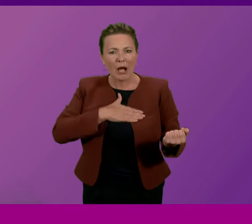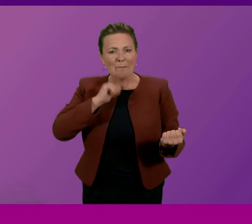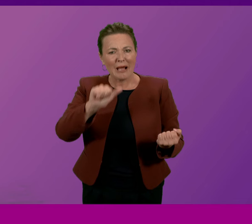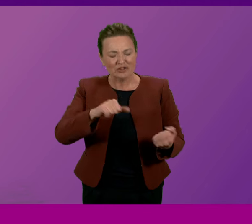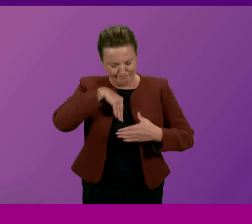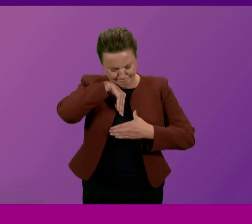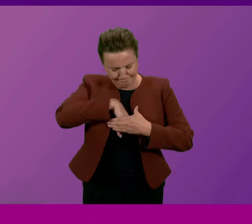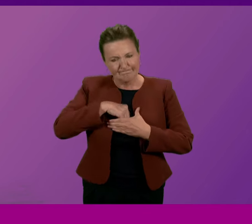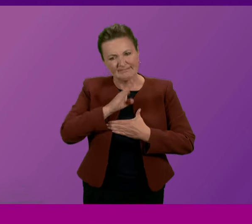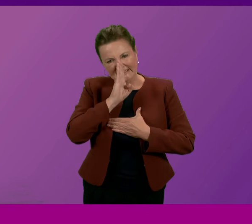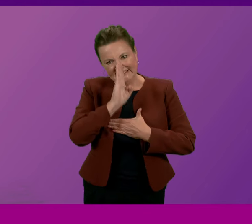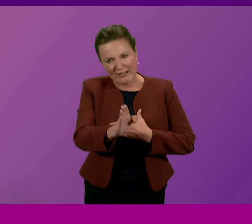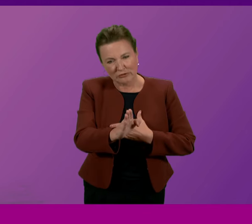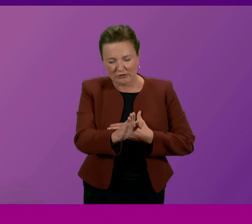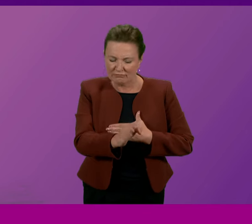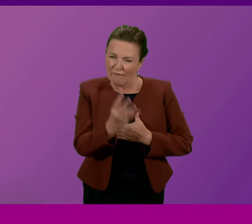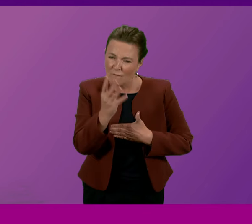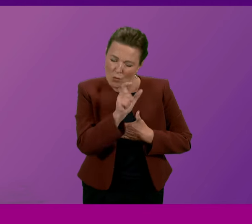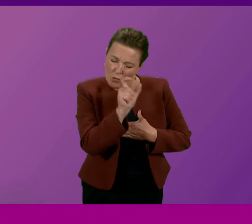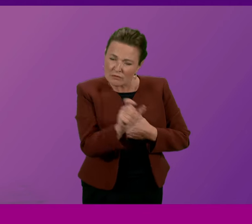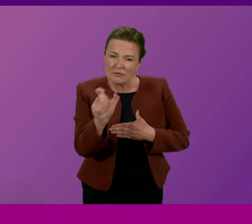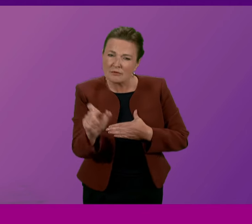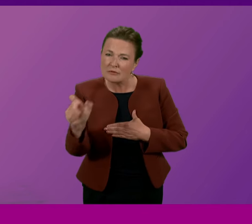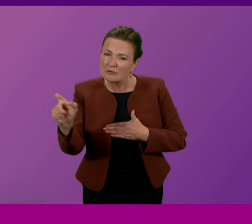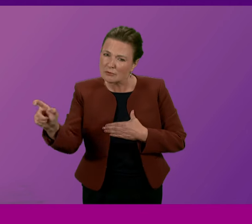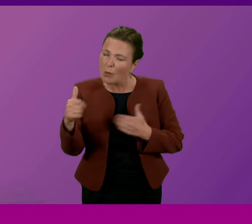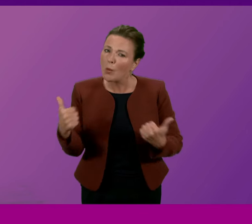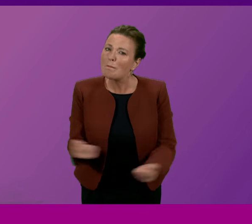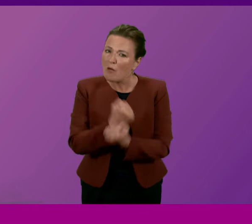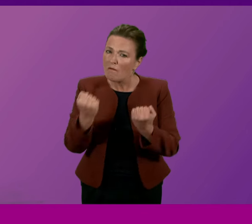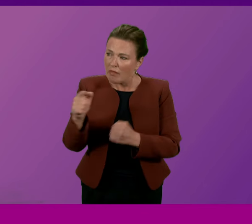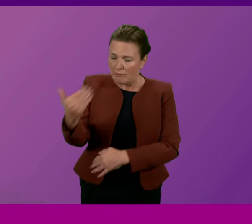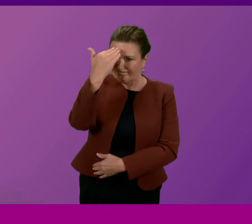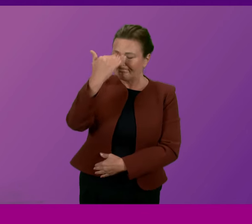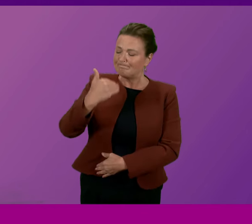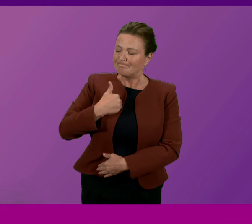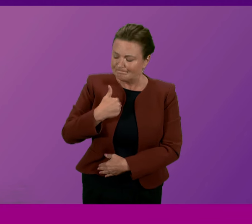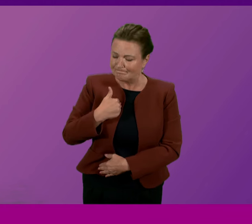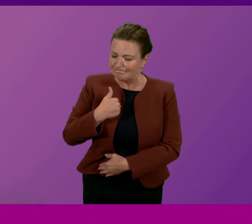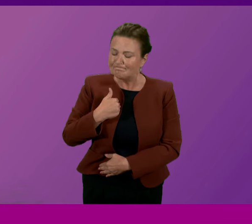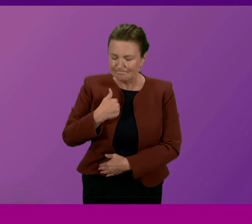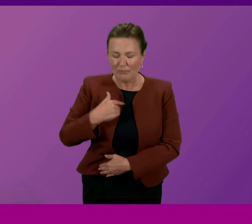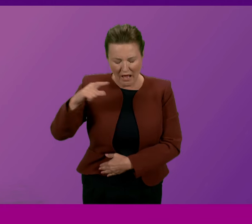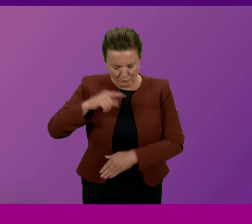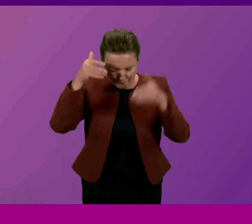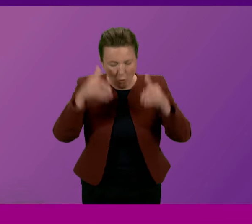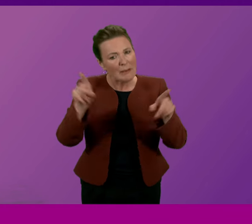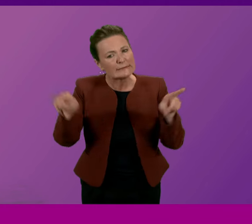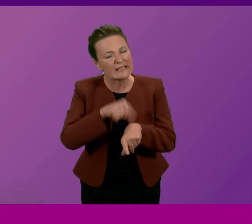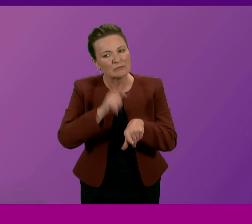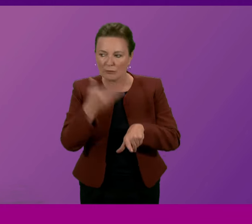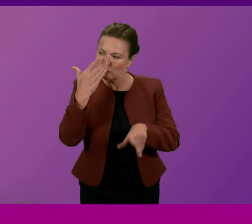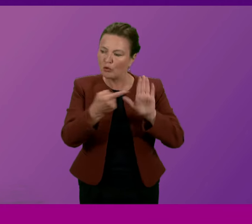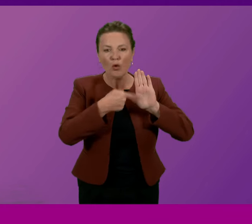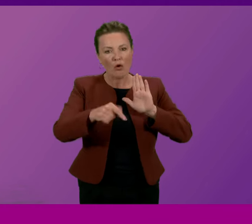and integrity, not only serve as a reminder to us in this chamber, they reflect the values that we see every day in